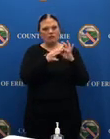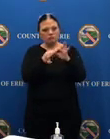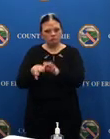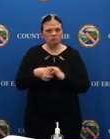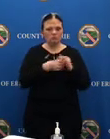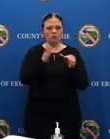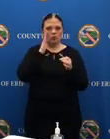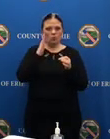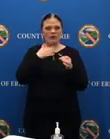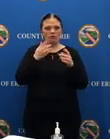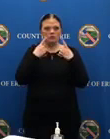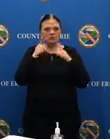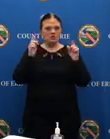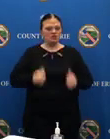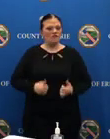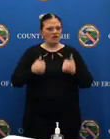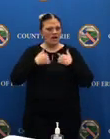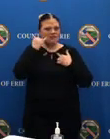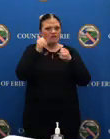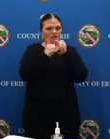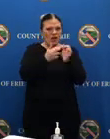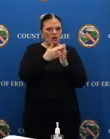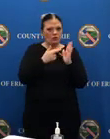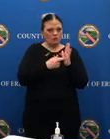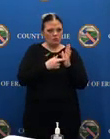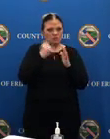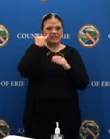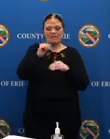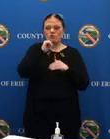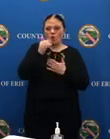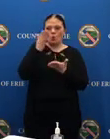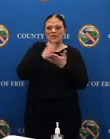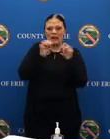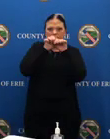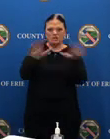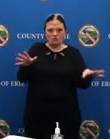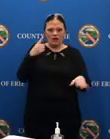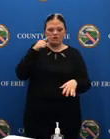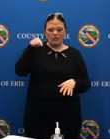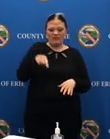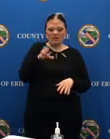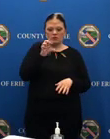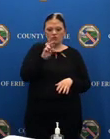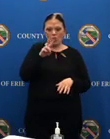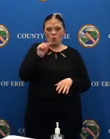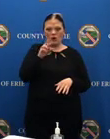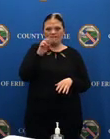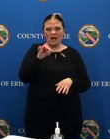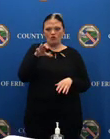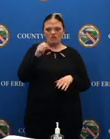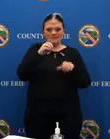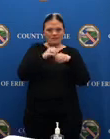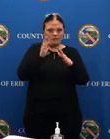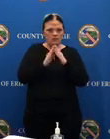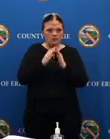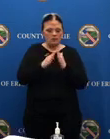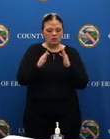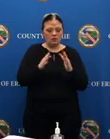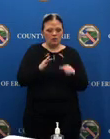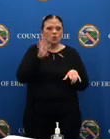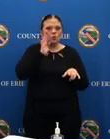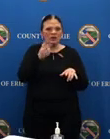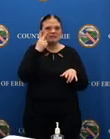as we follow the rules. If we do not stop the spread of the coronavirus in our community, we will